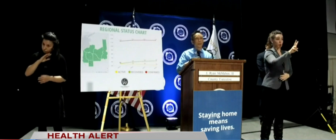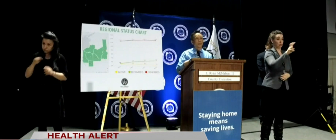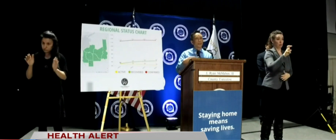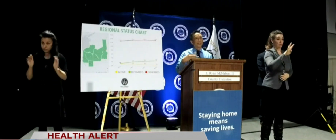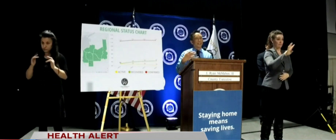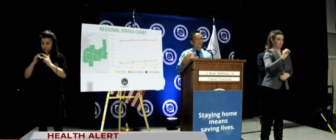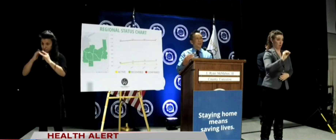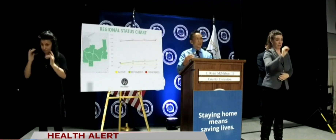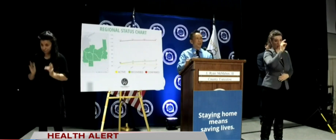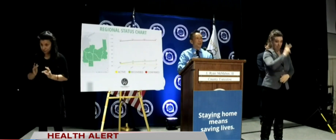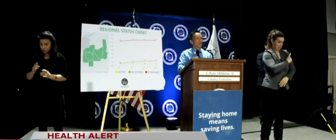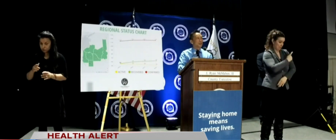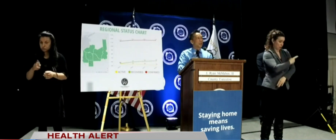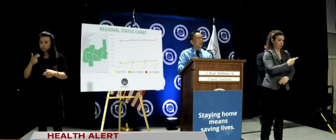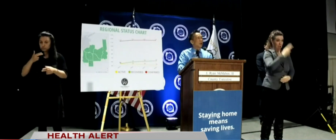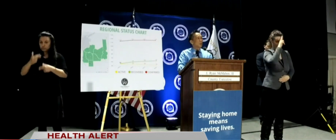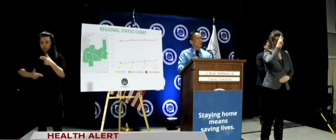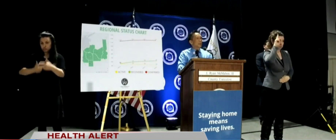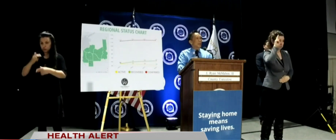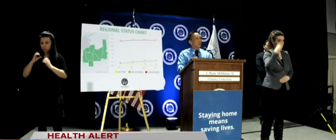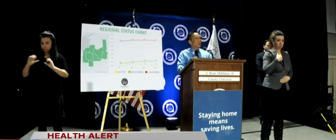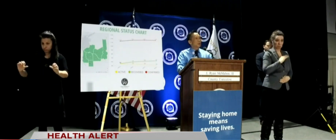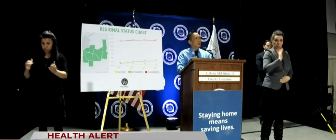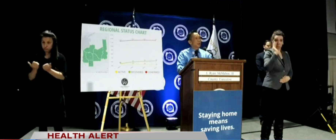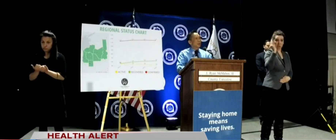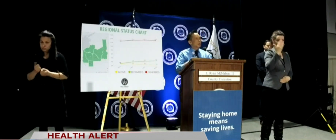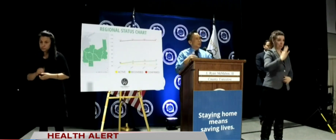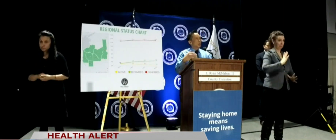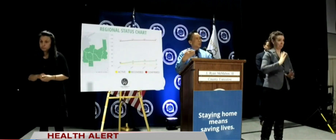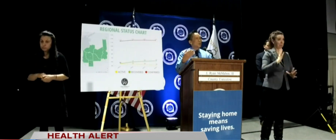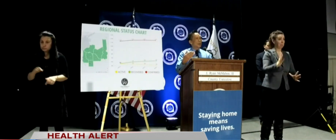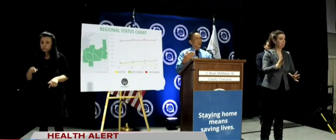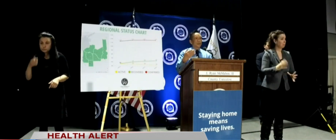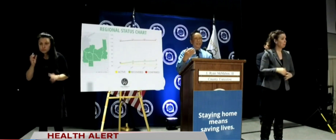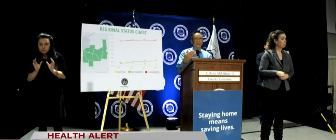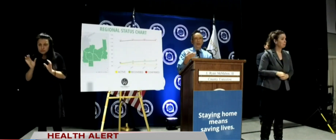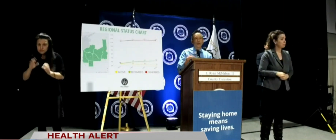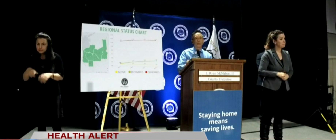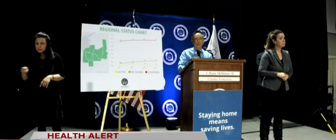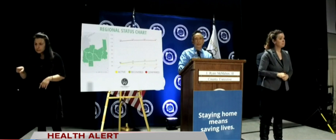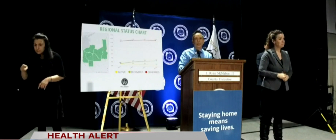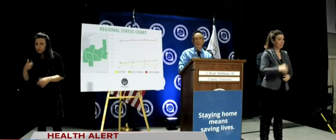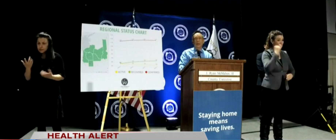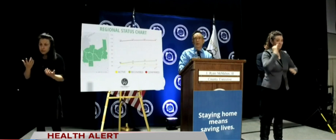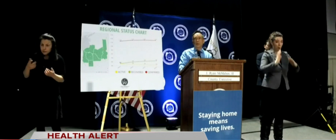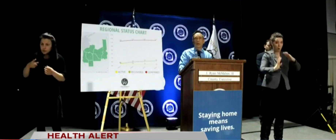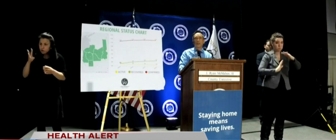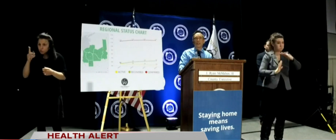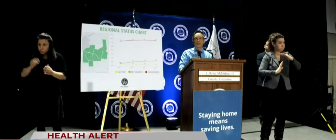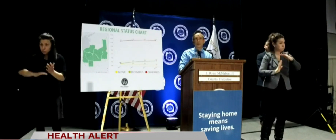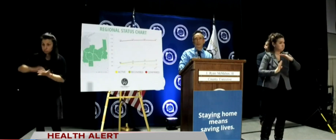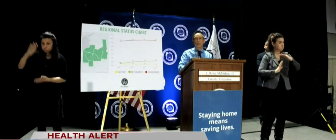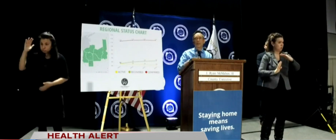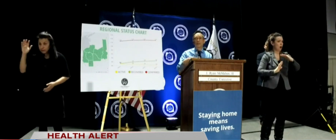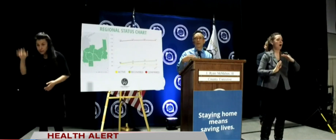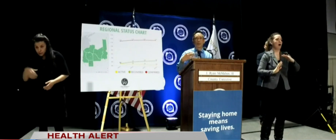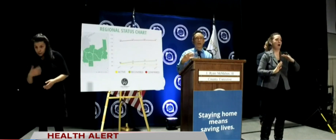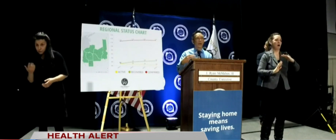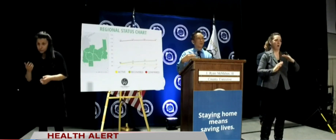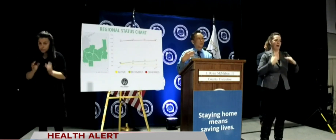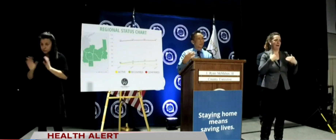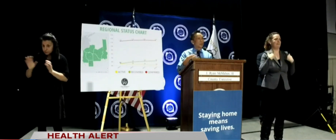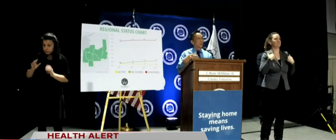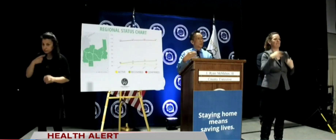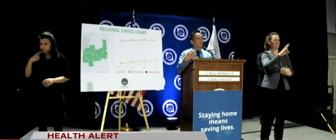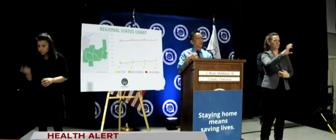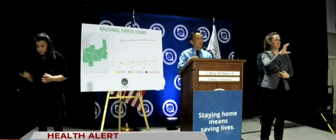there was a significant surge, we would be able to go up to about 700 beds without much difficulty because of the way